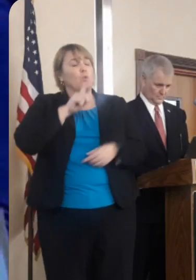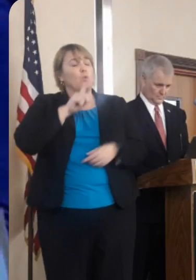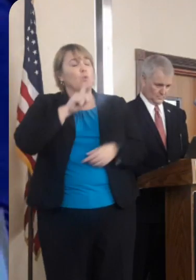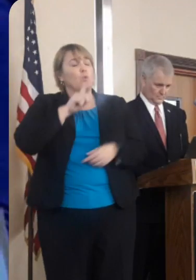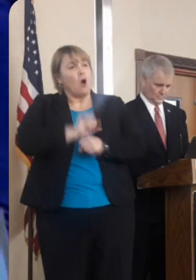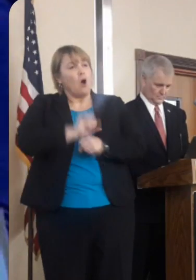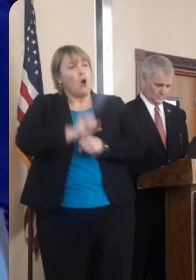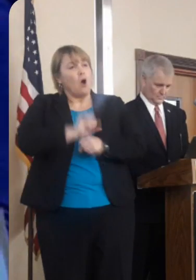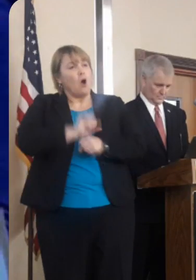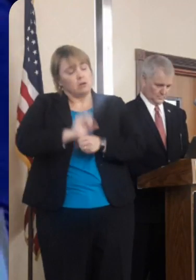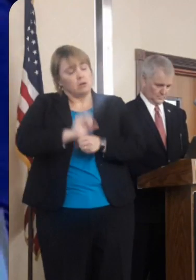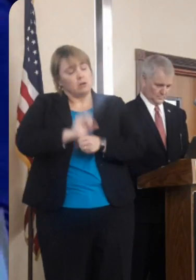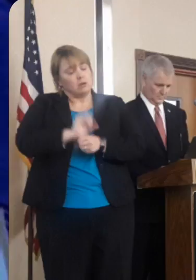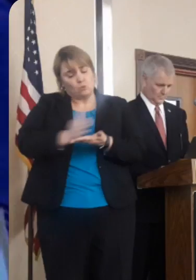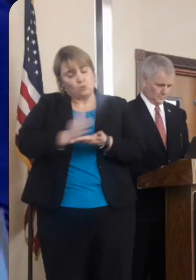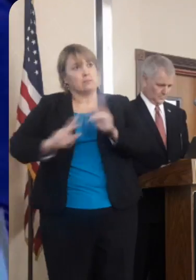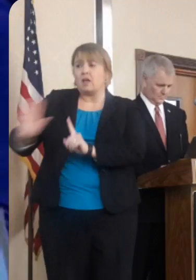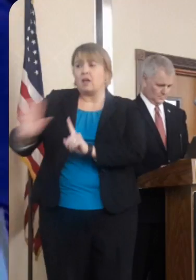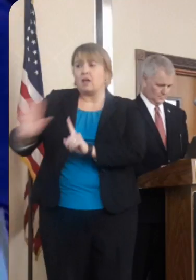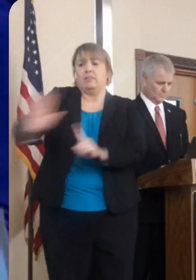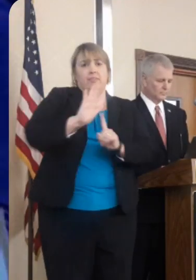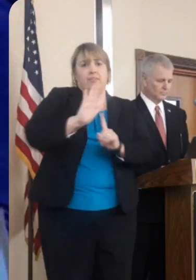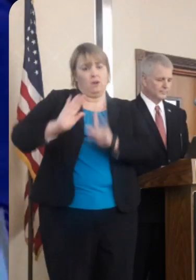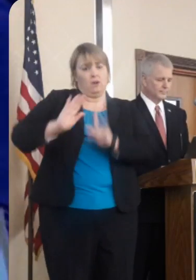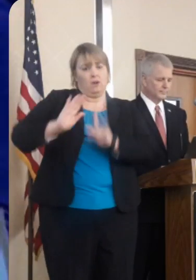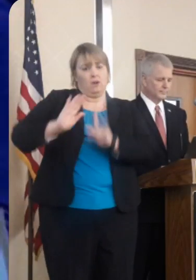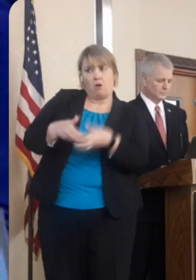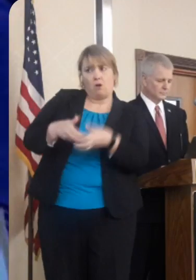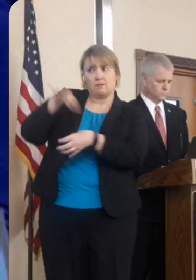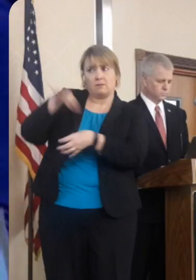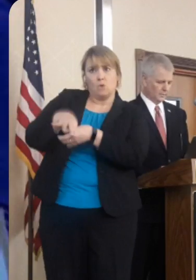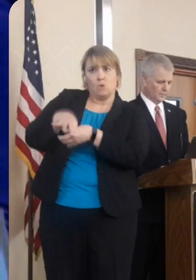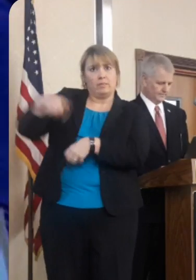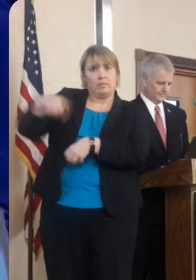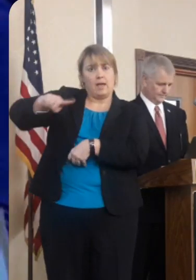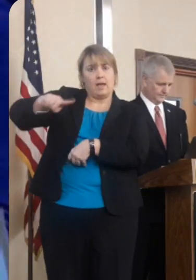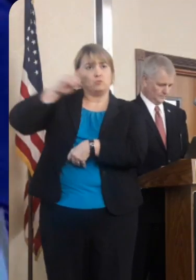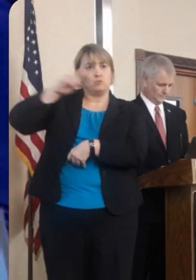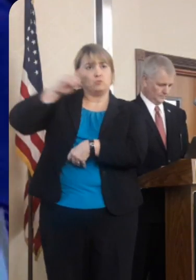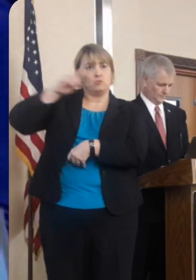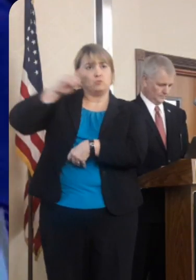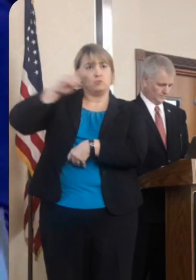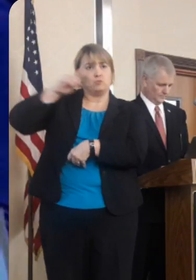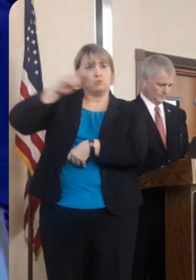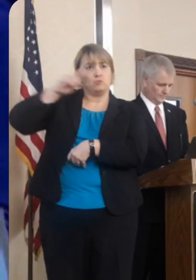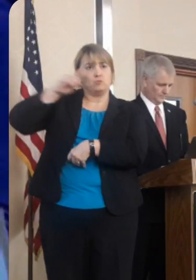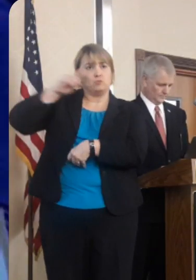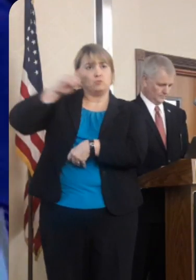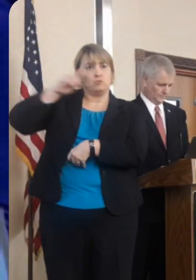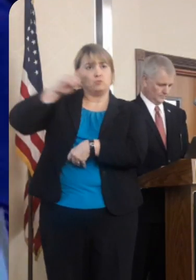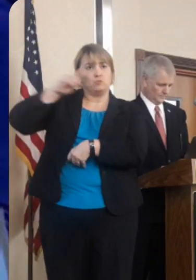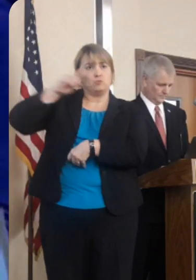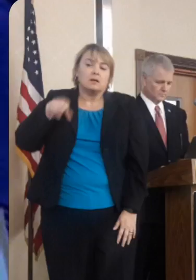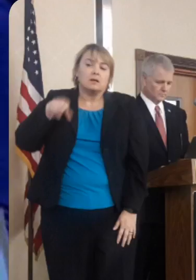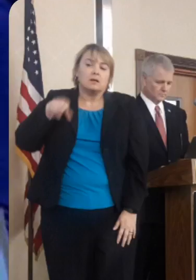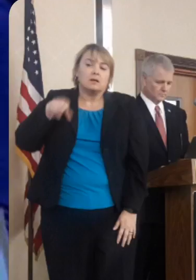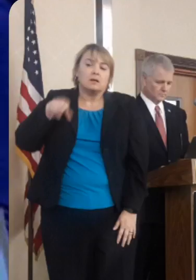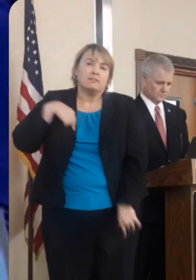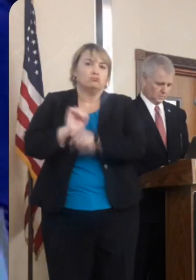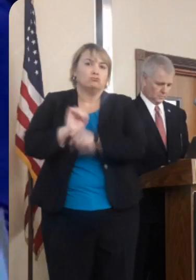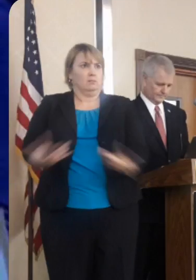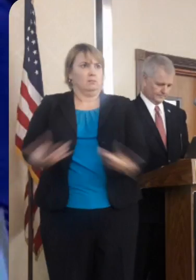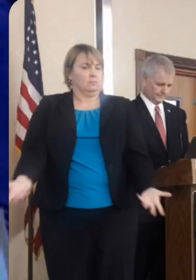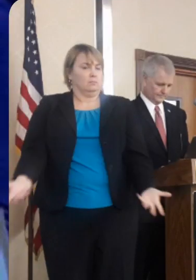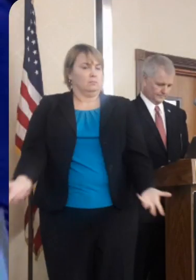were elected to be SREC members and represent their district because of their employment. I think